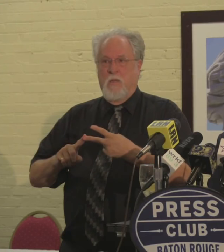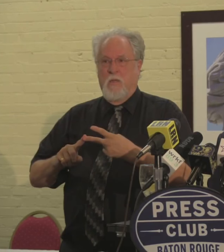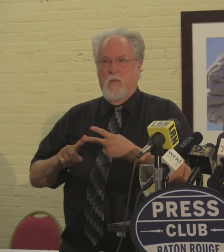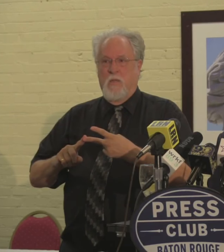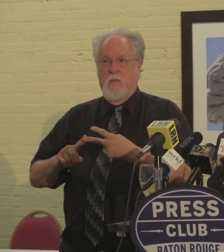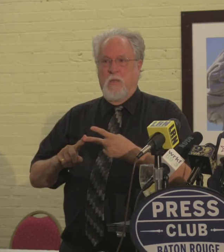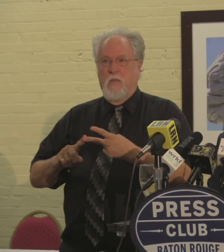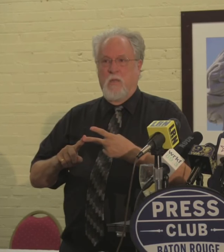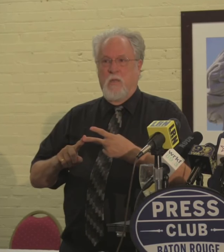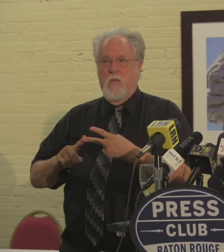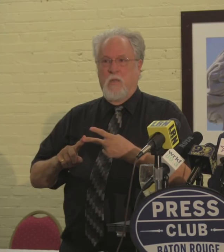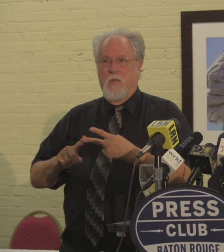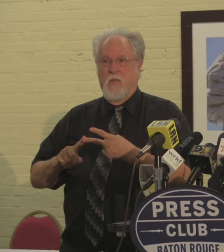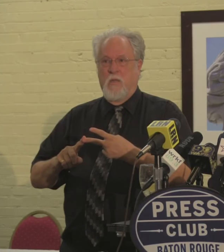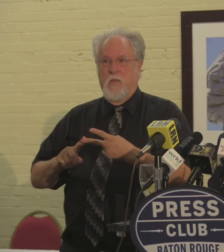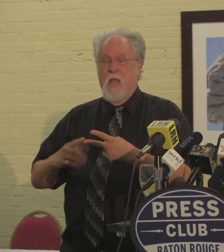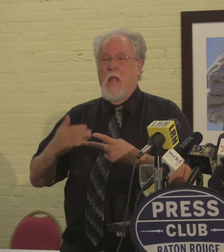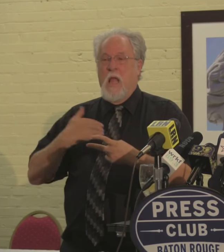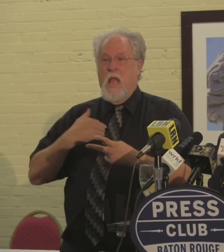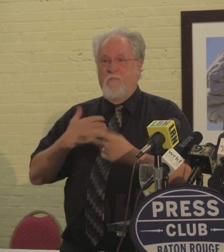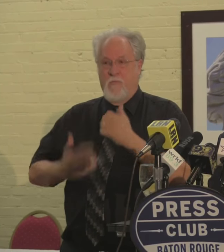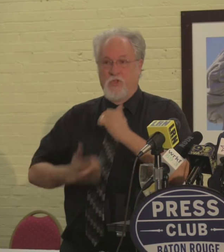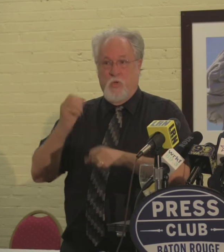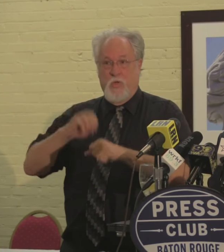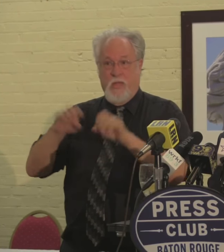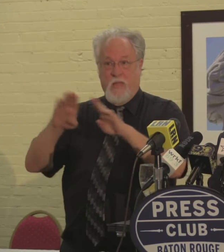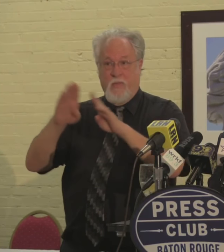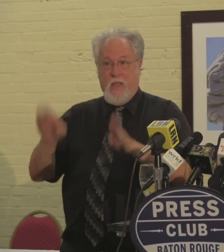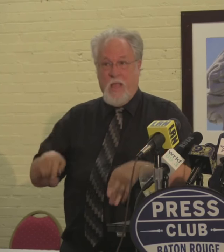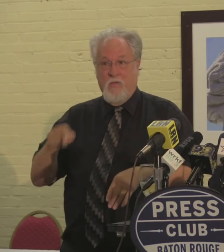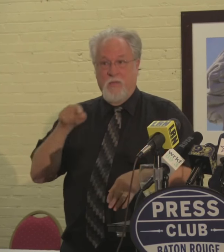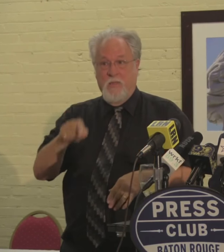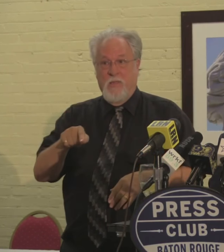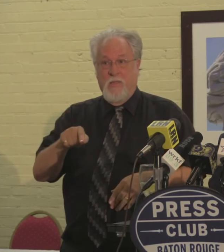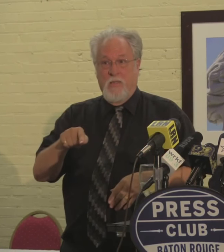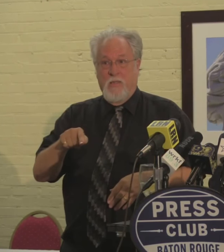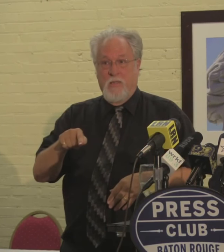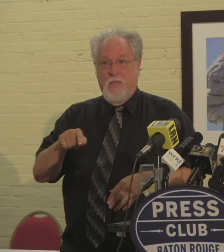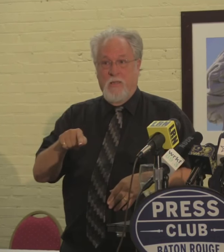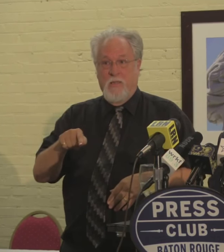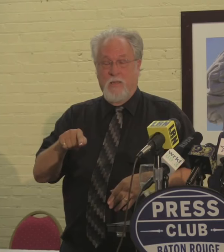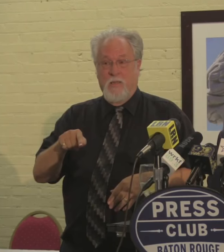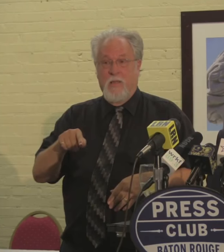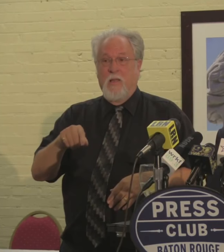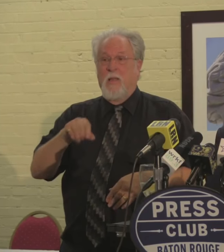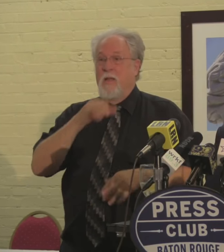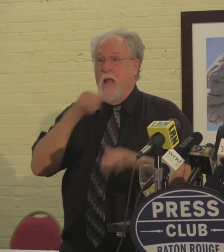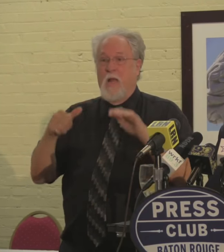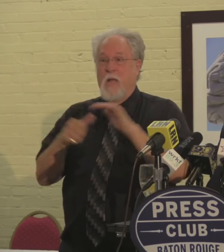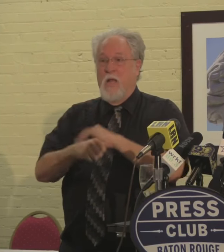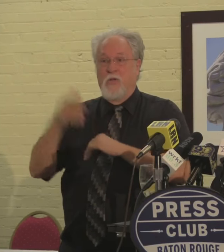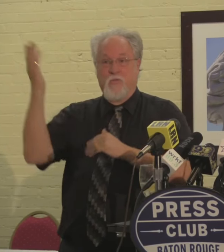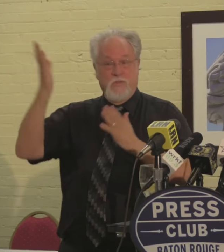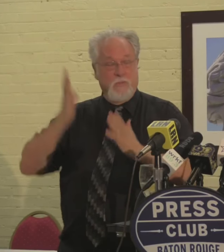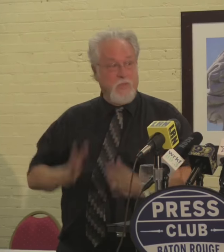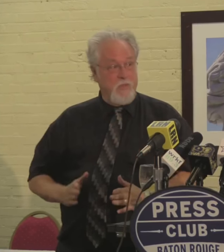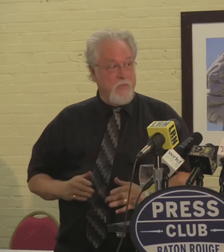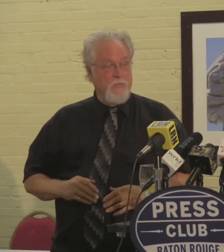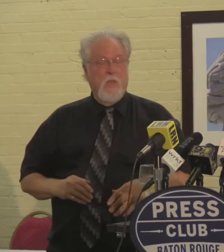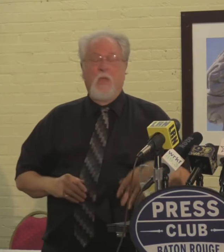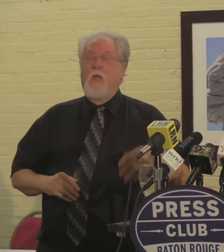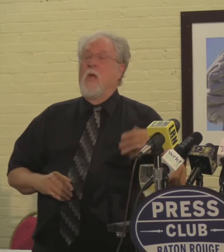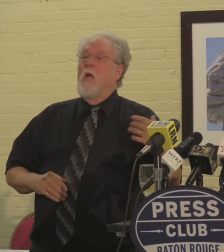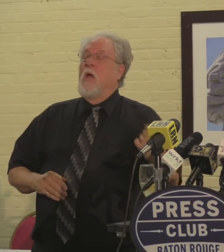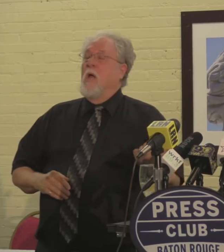there in fact a majority in the House that is not that of the Speaker and the Chairman of the relevant committee? Yeah,